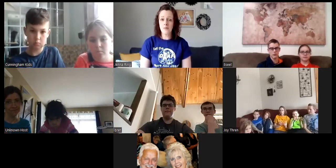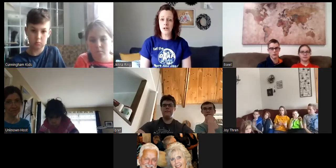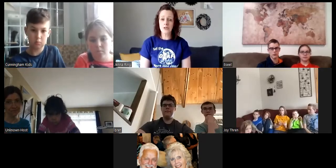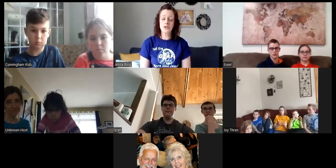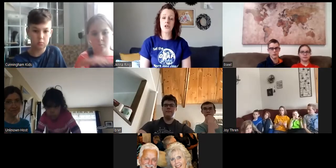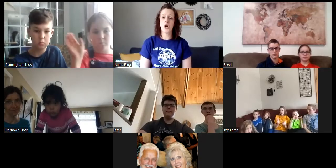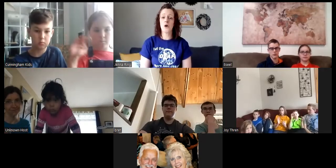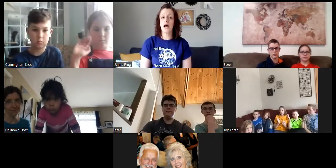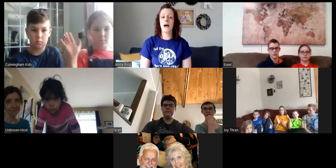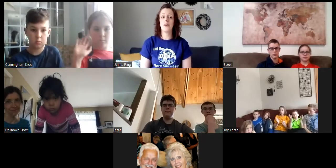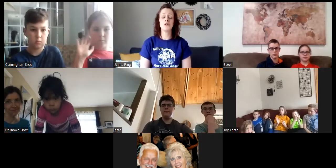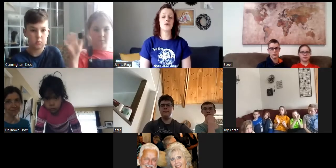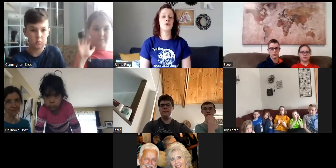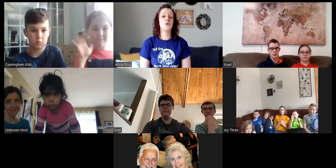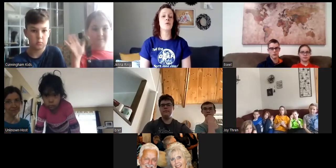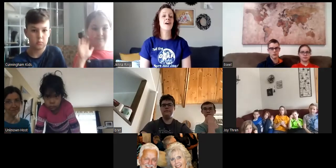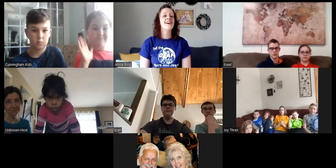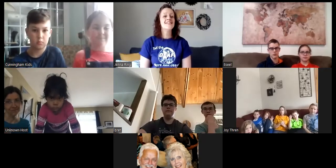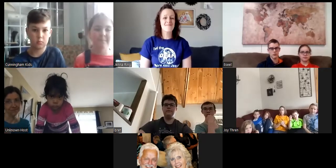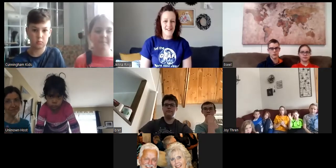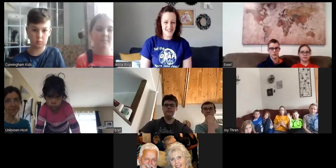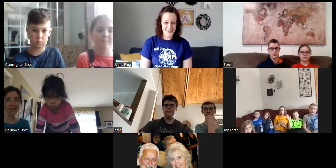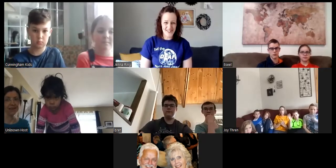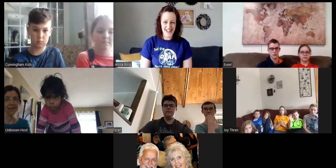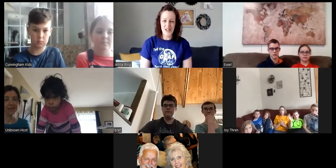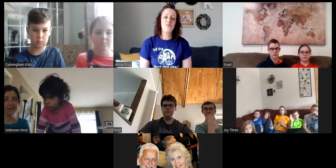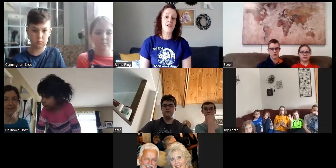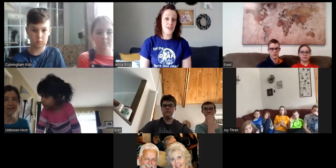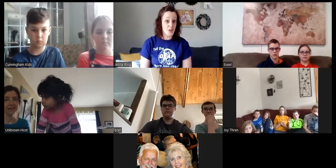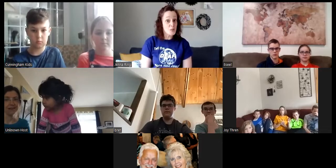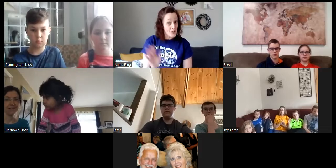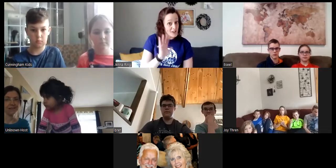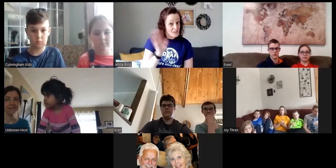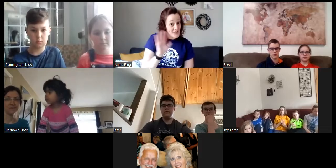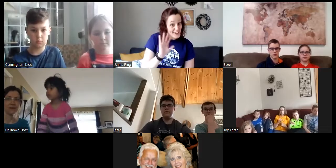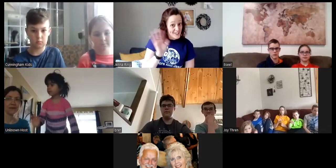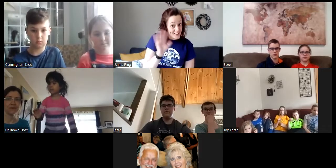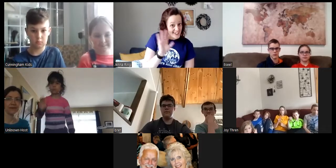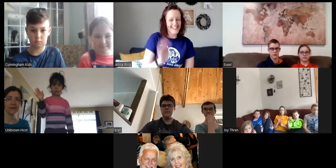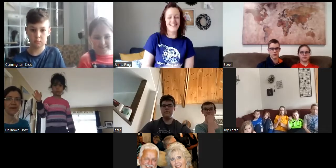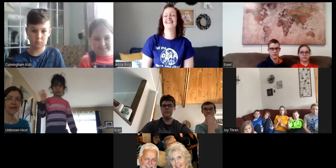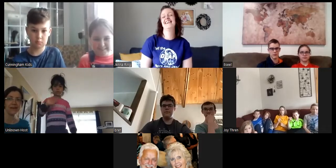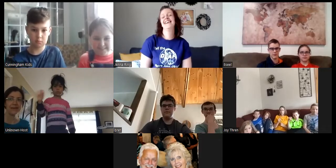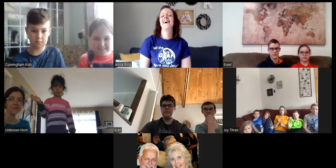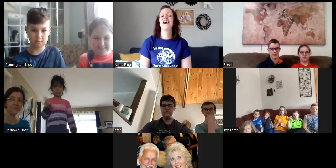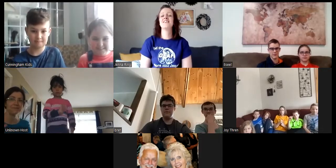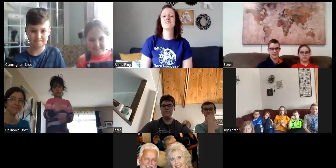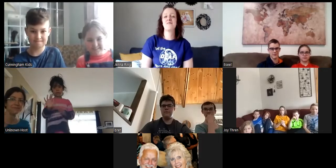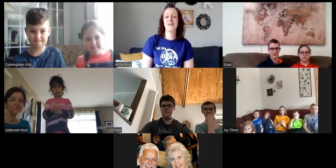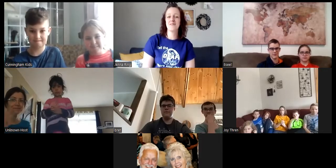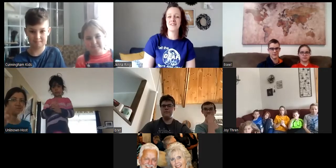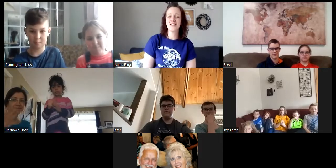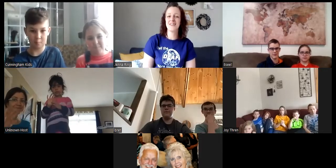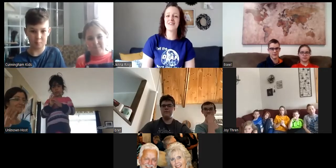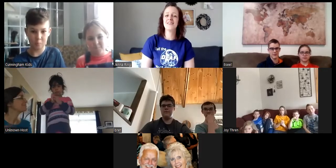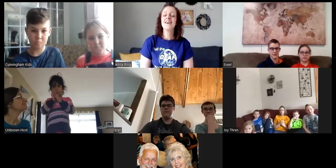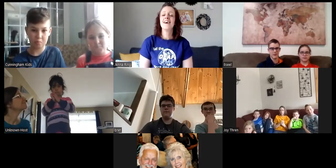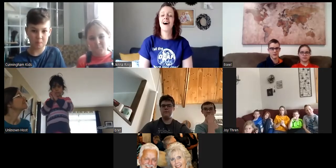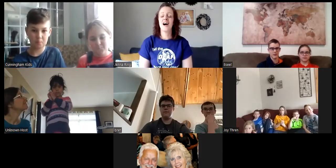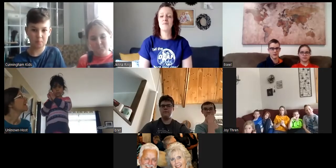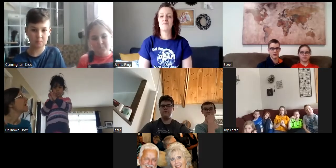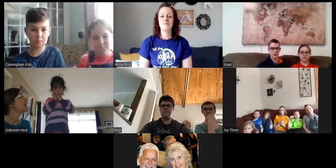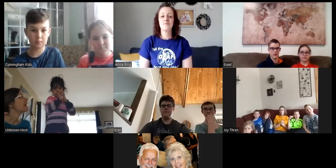to someone. You should know how to spell your name. Very good, Willow, very good. You should be able